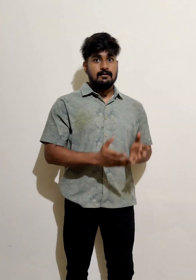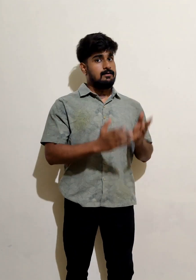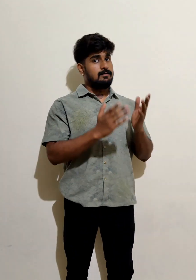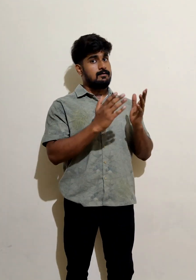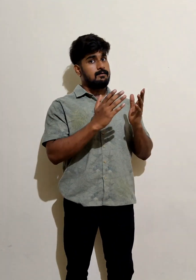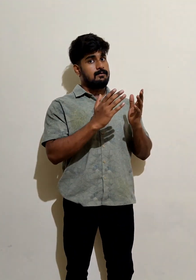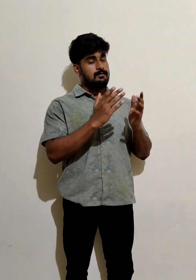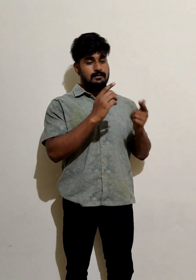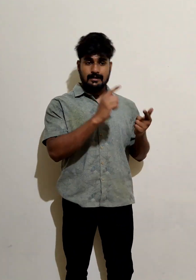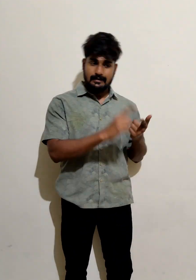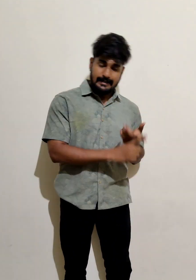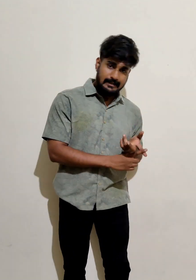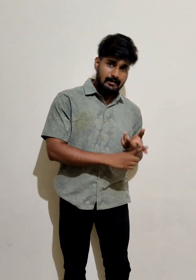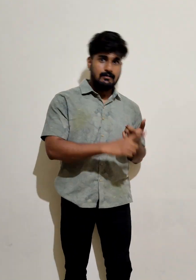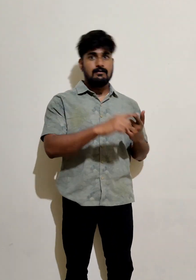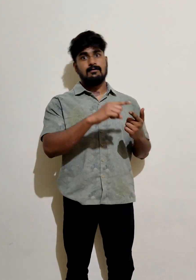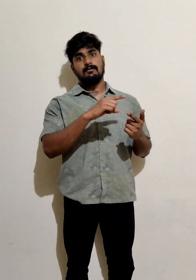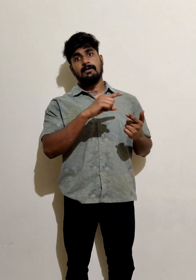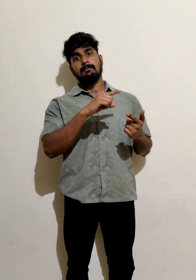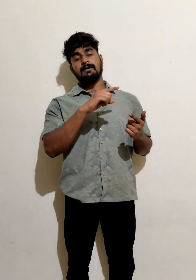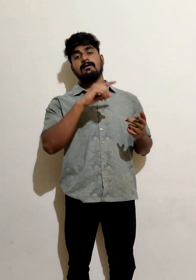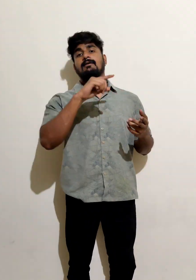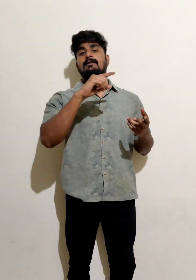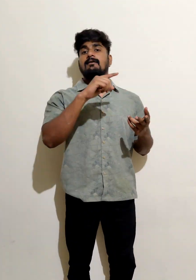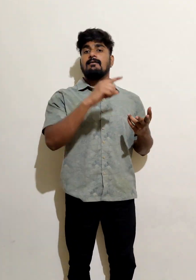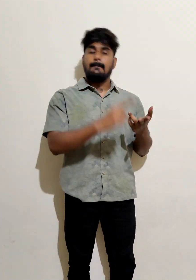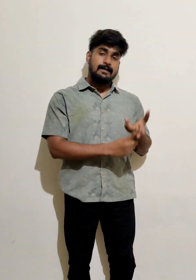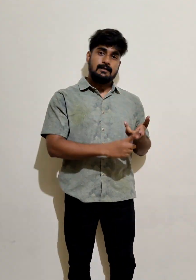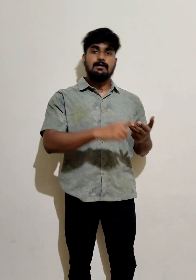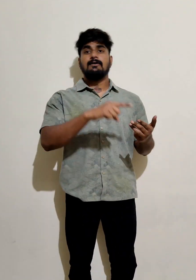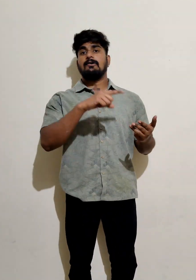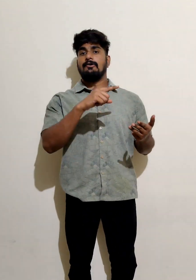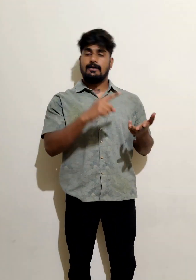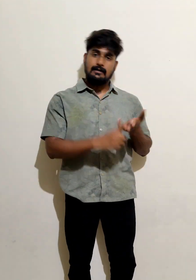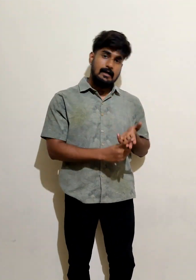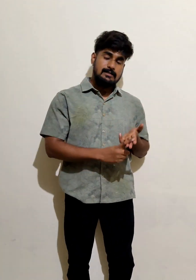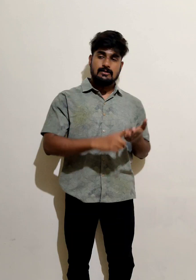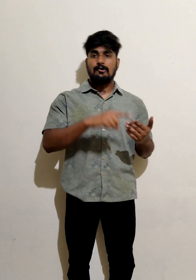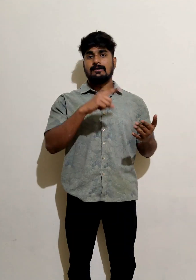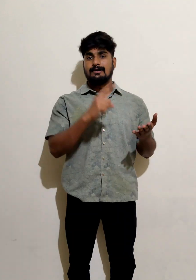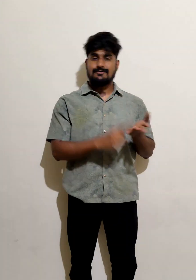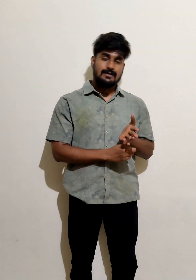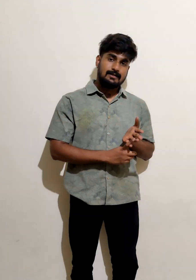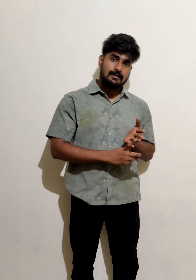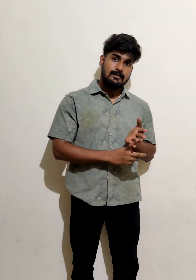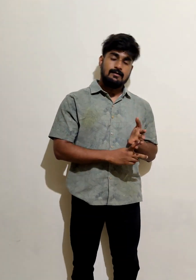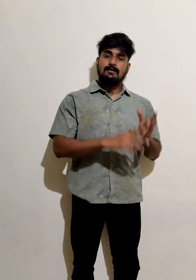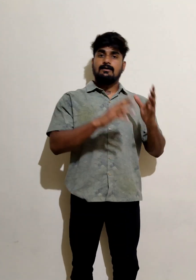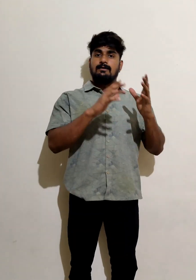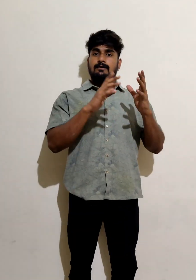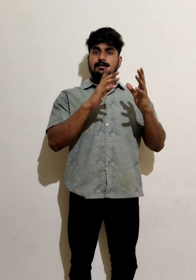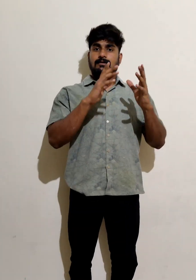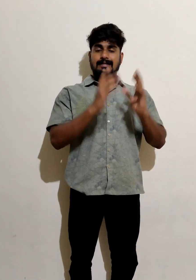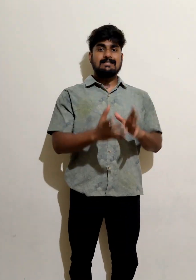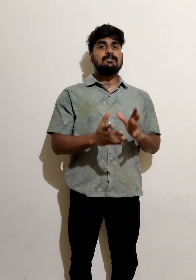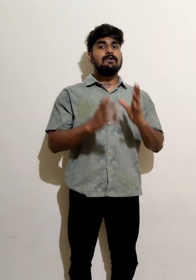When the data member, method or a class or a constructor does